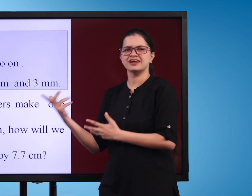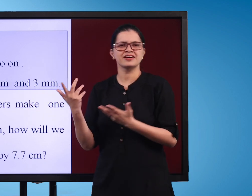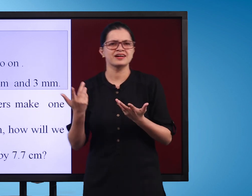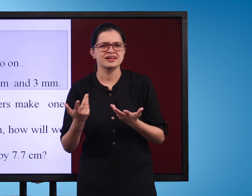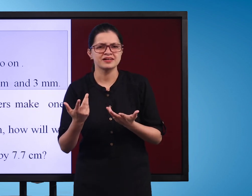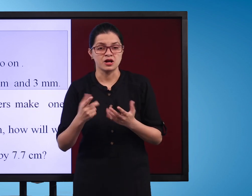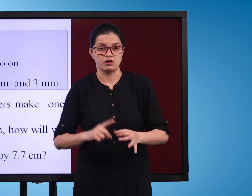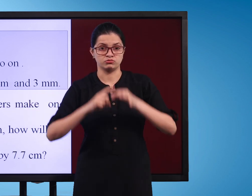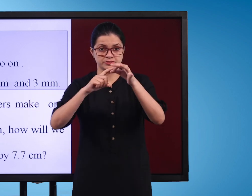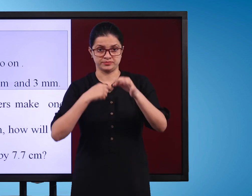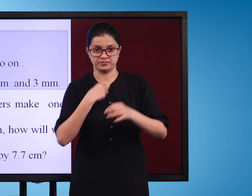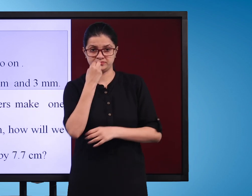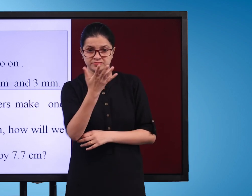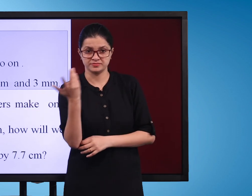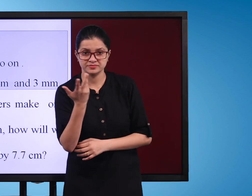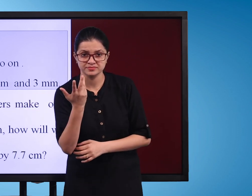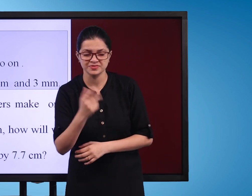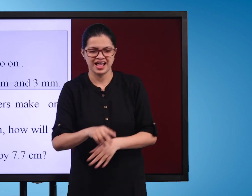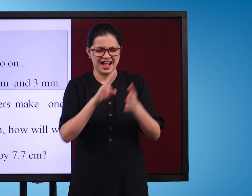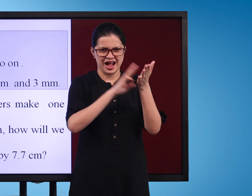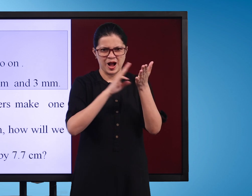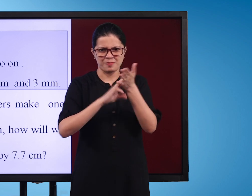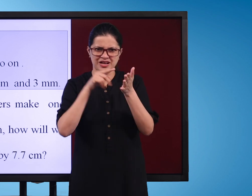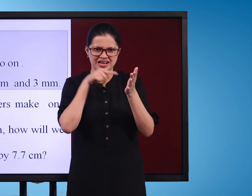How many millimeters make 1 centimeter?